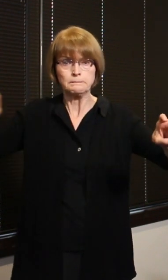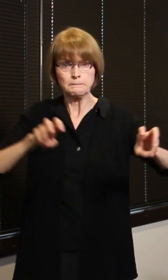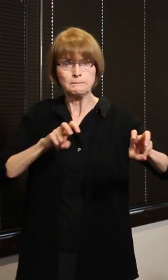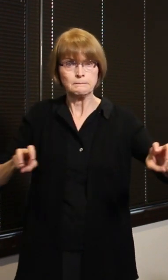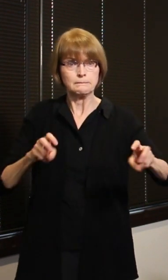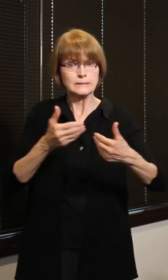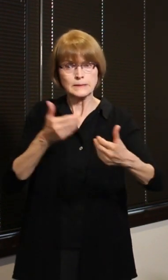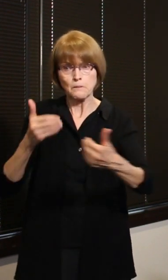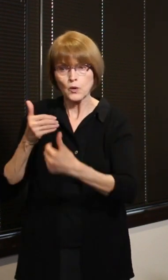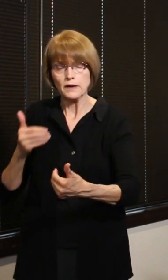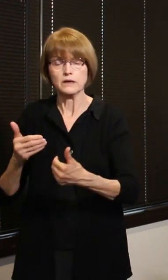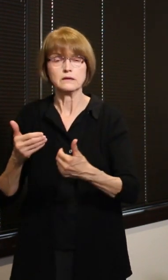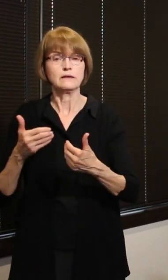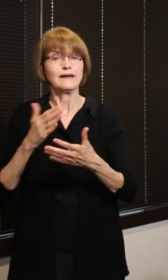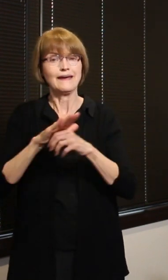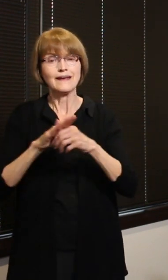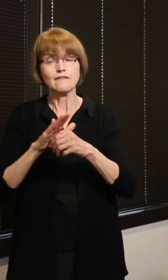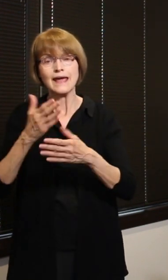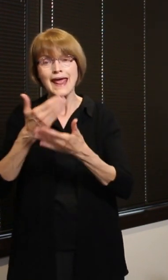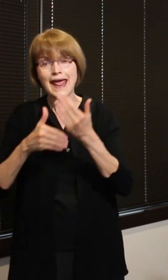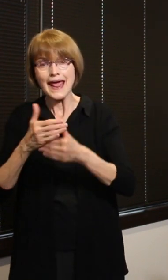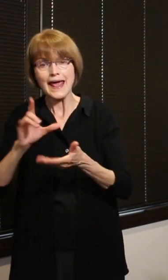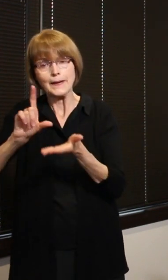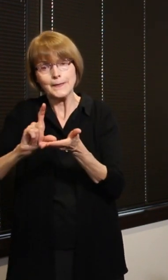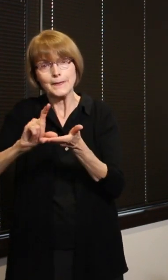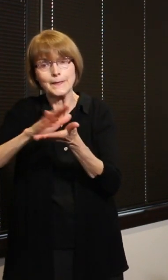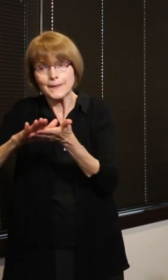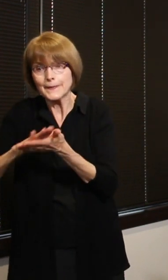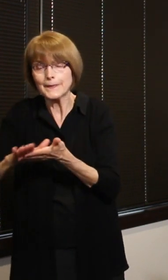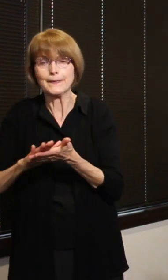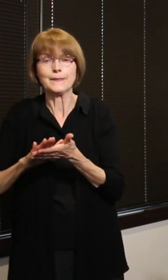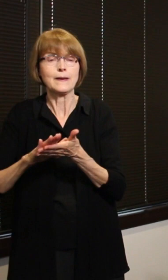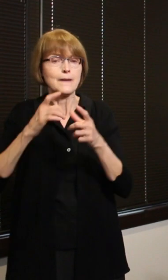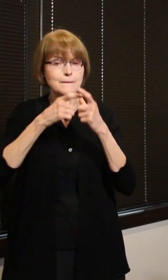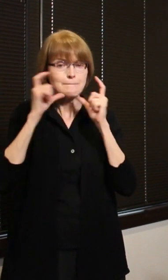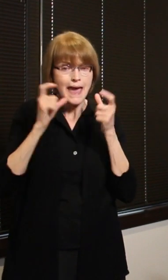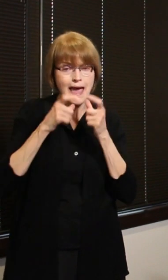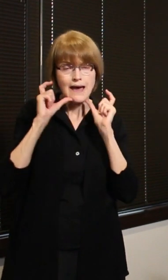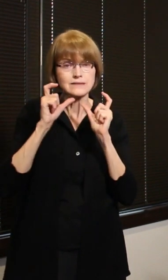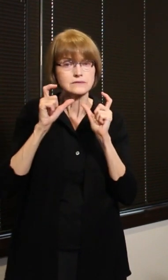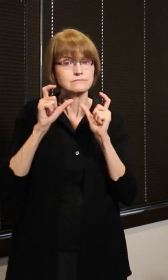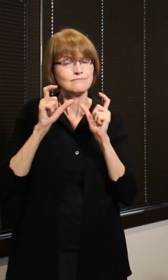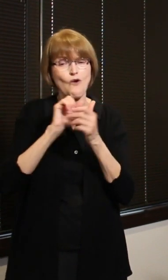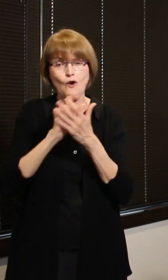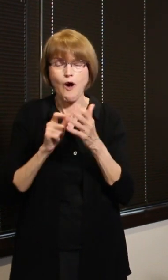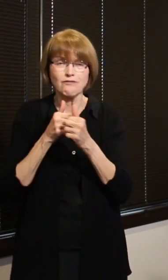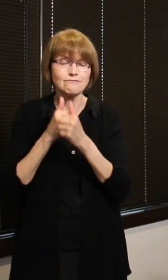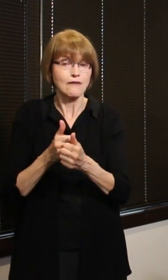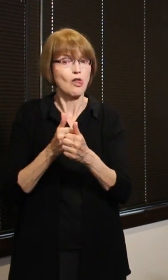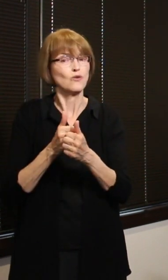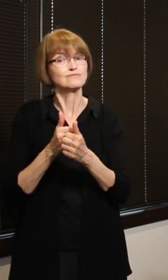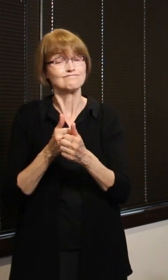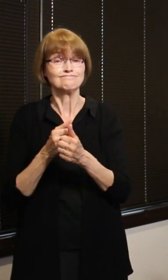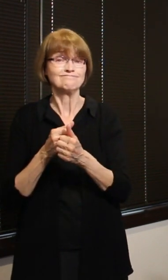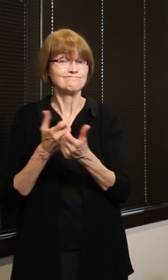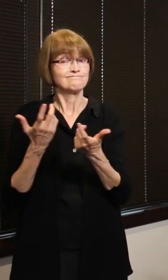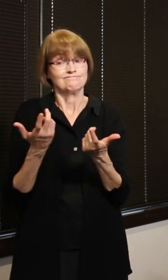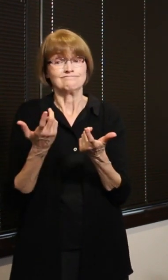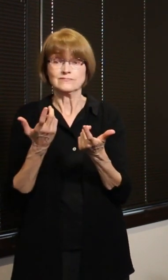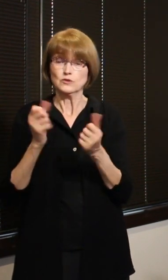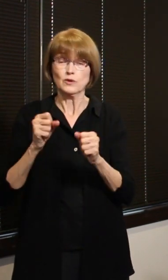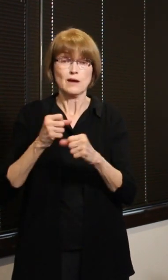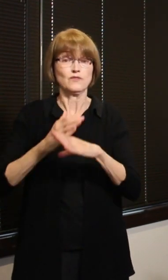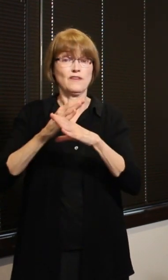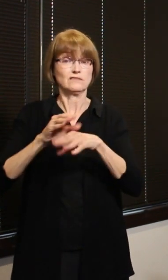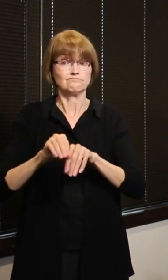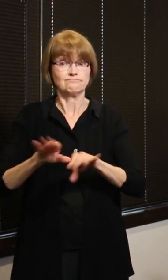adequate hand sanitizer, wearing masks, all of those things in order to prevent transmission amongst the population